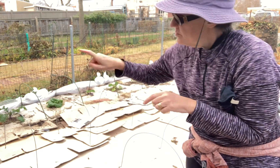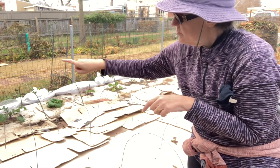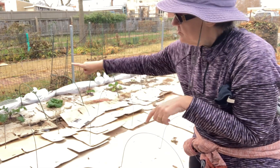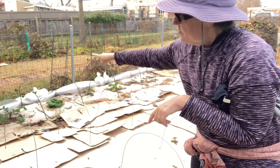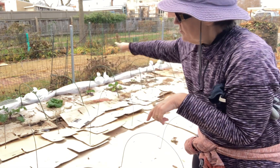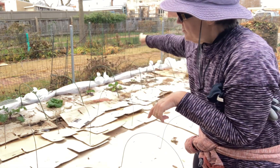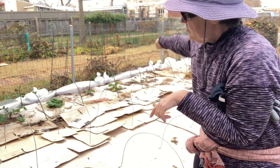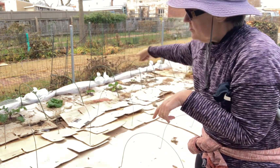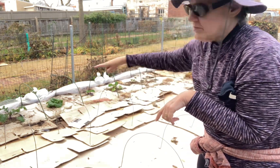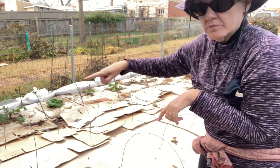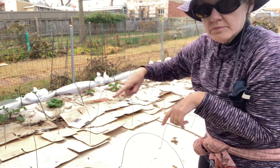up hoops